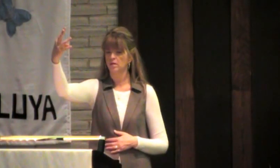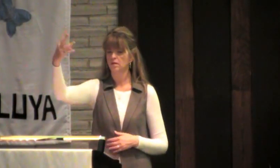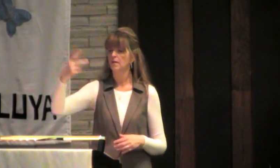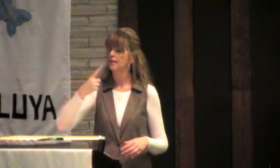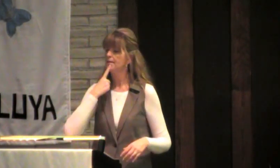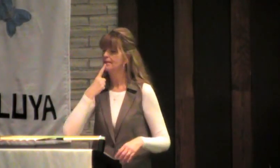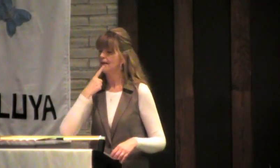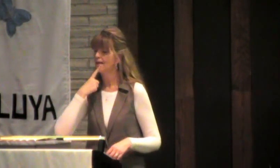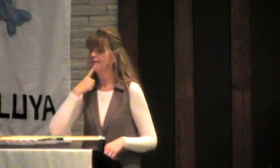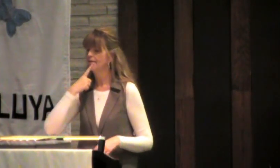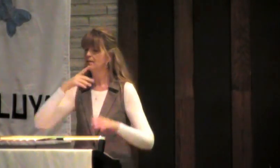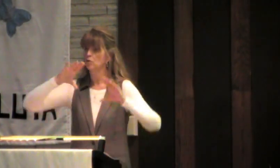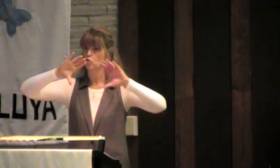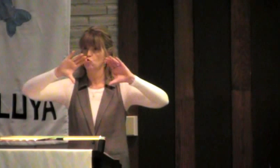Verse 4 says,